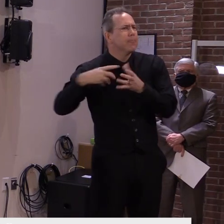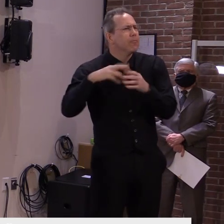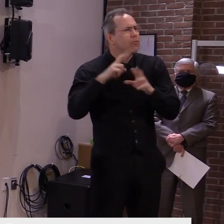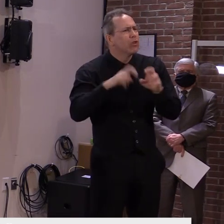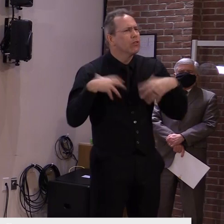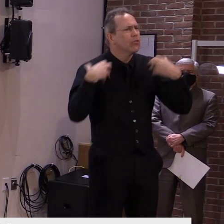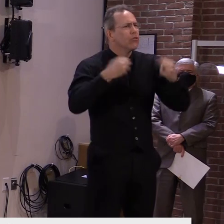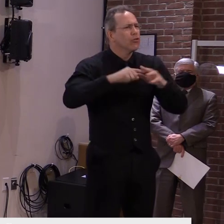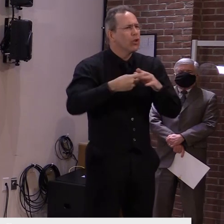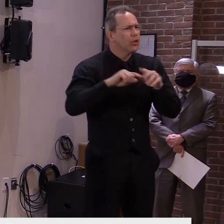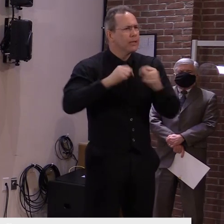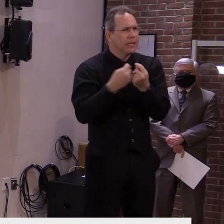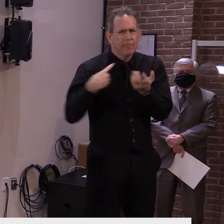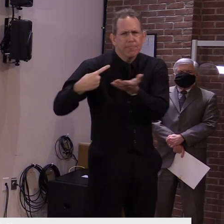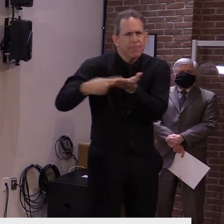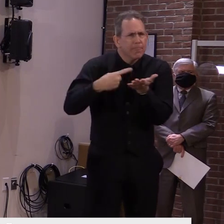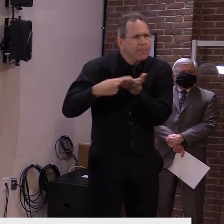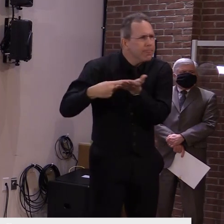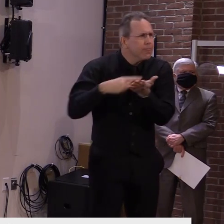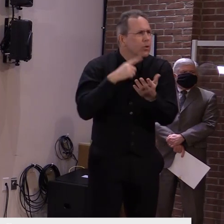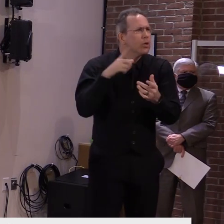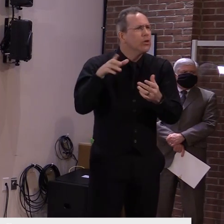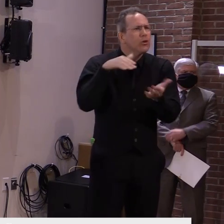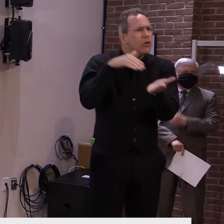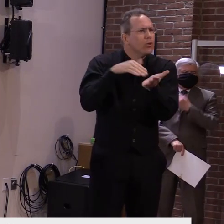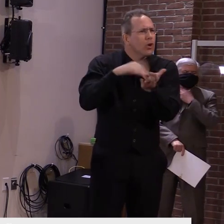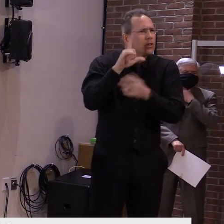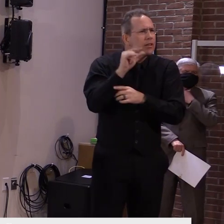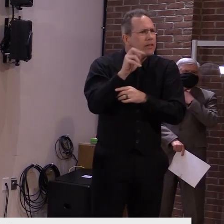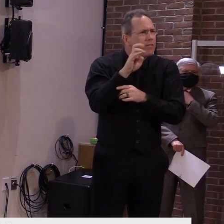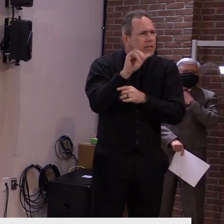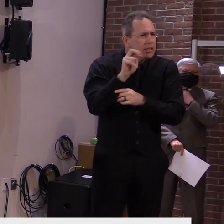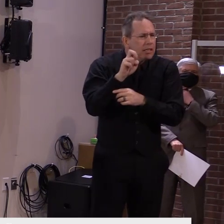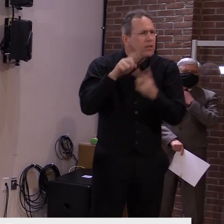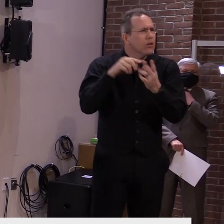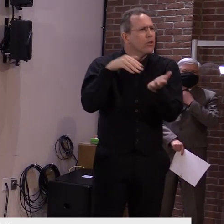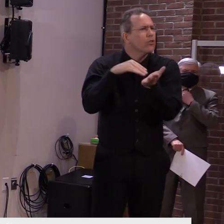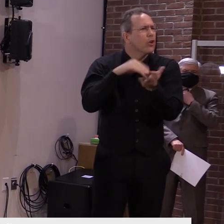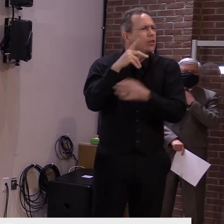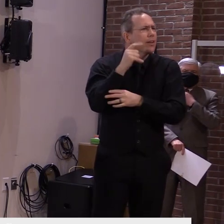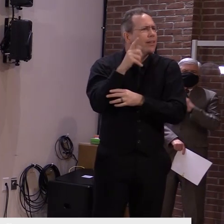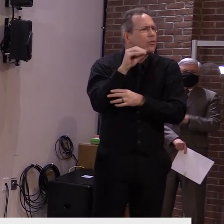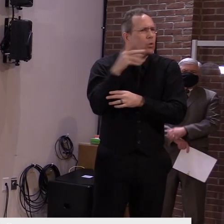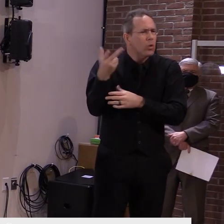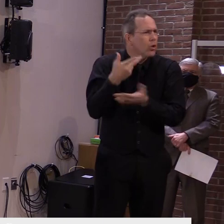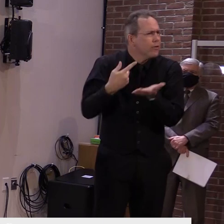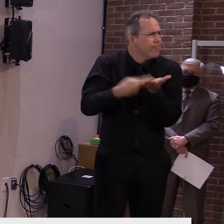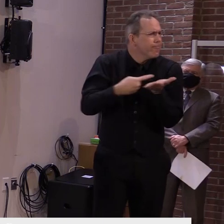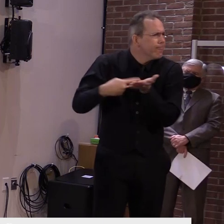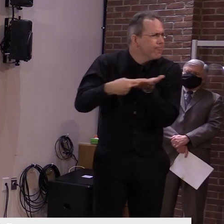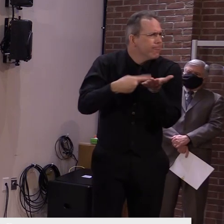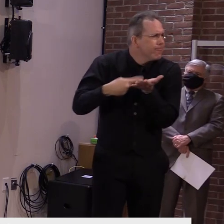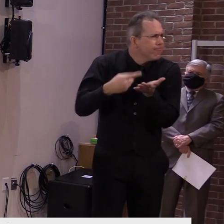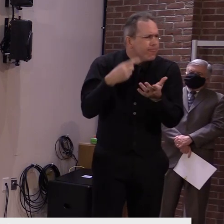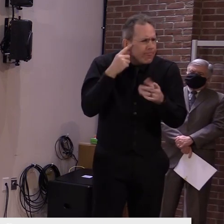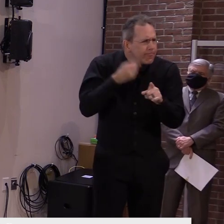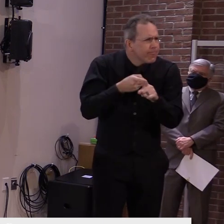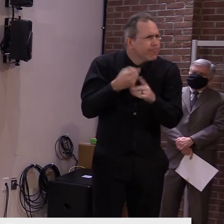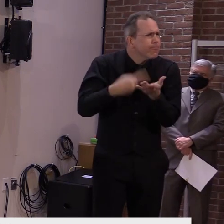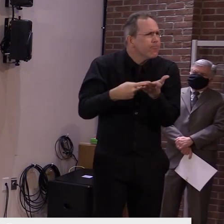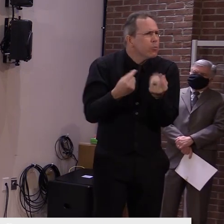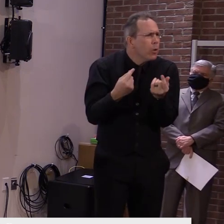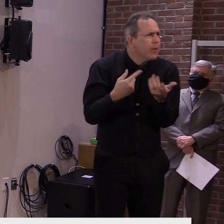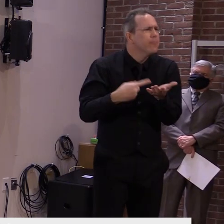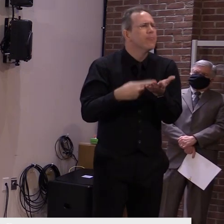Kelso, has been working through these over the last several days, and we anticipate being able to safely turn